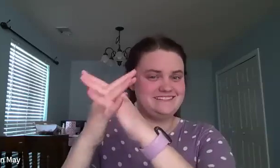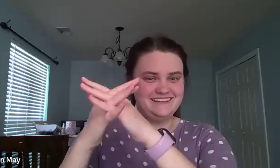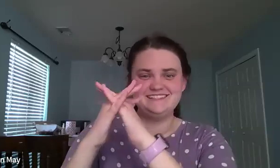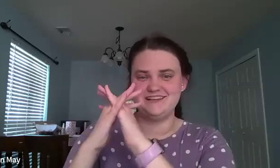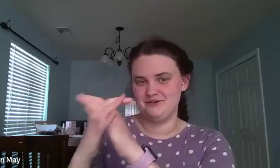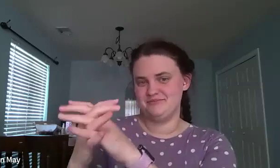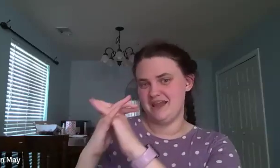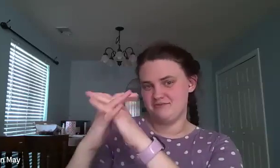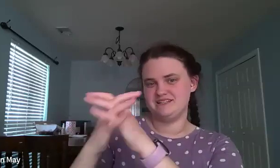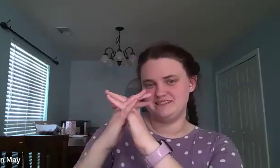wrestling. So, but yeah, wrestling.